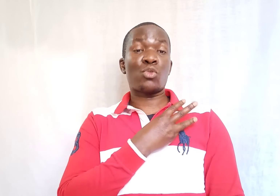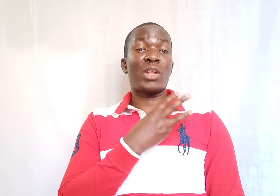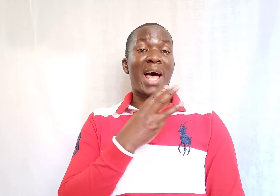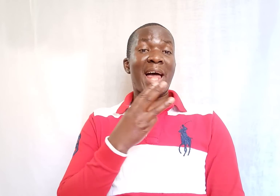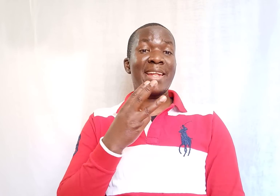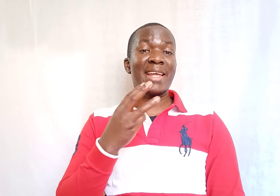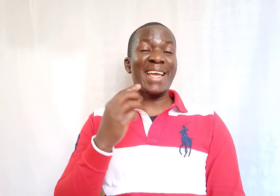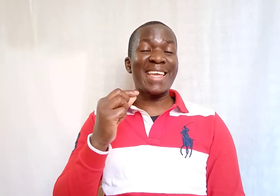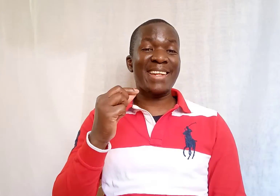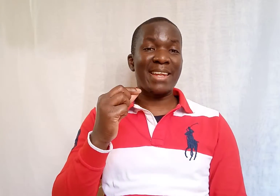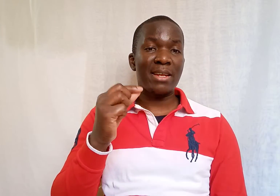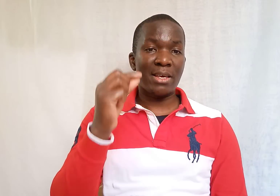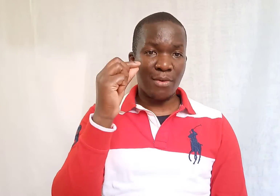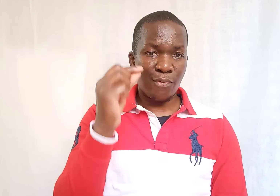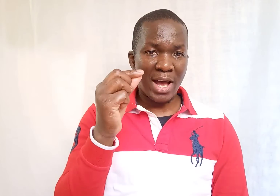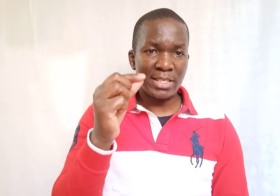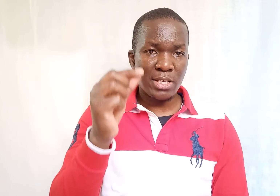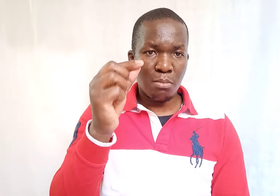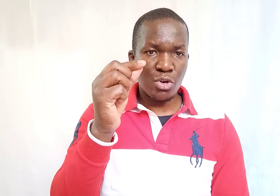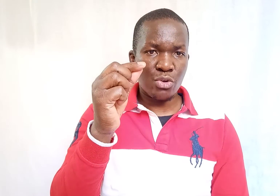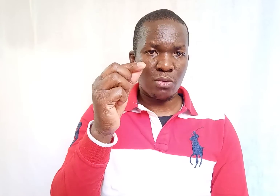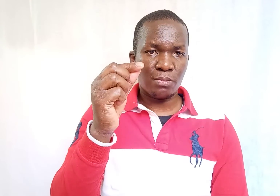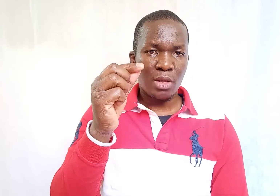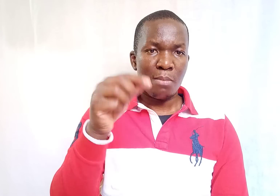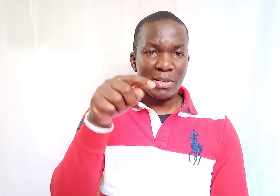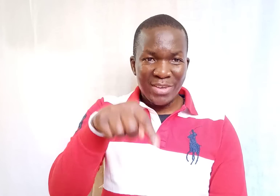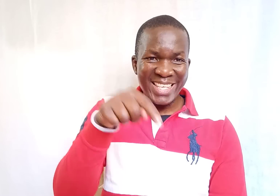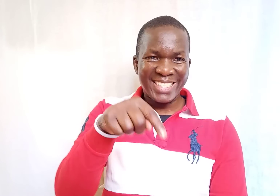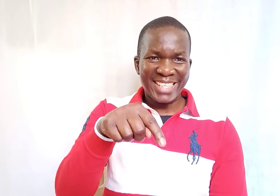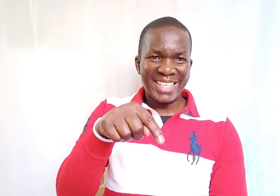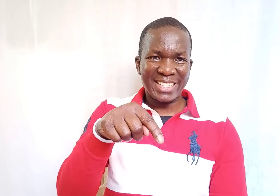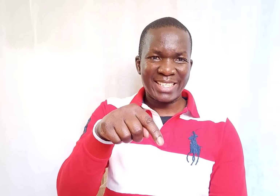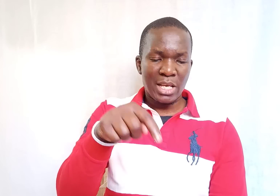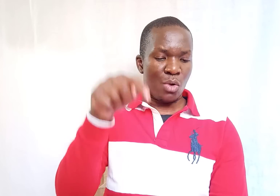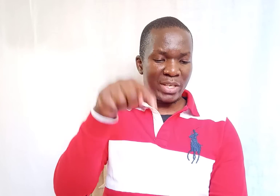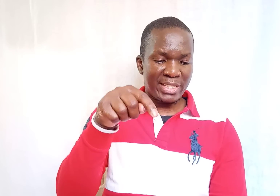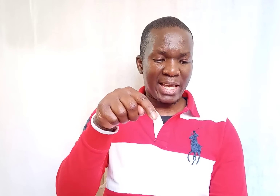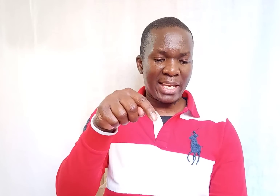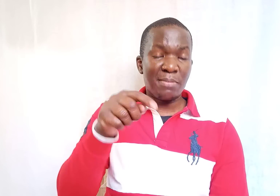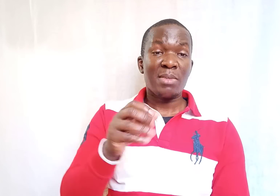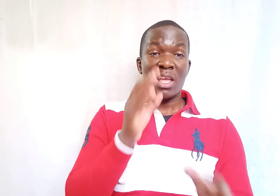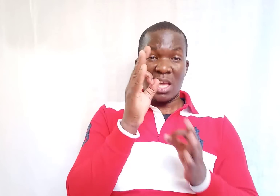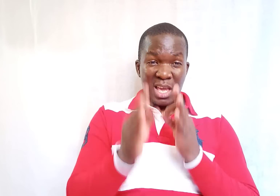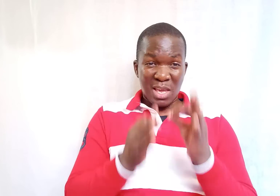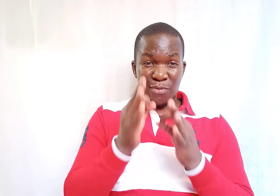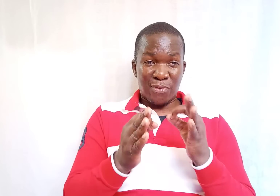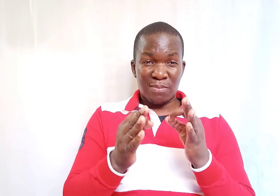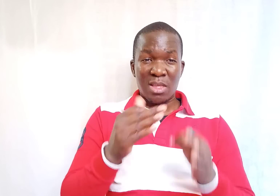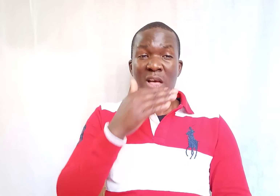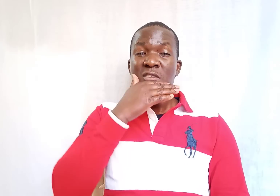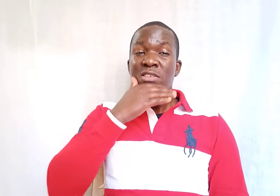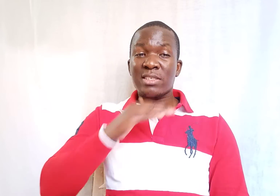we learned in the first module. But for this sentence, we say, if